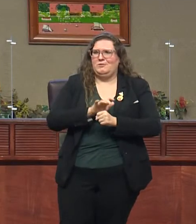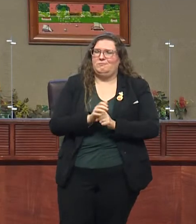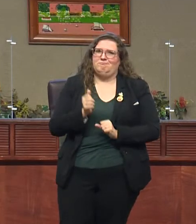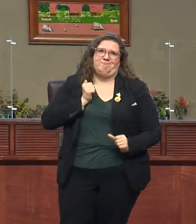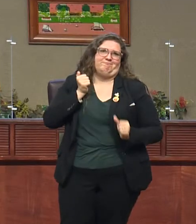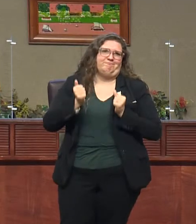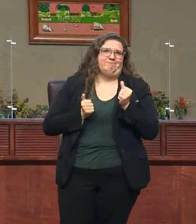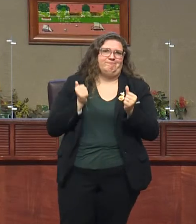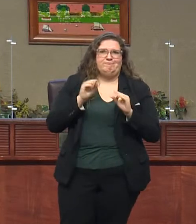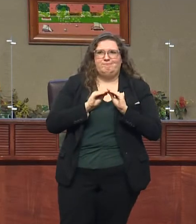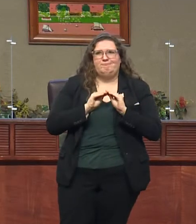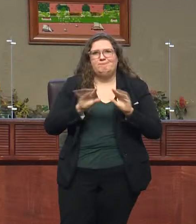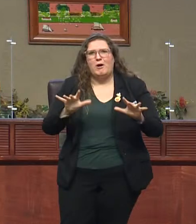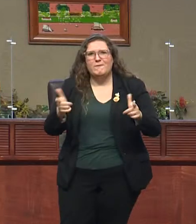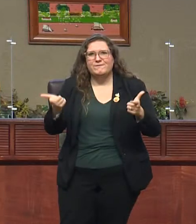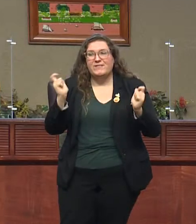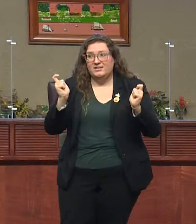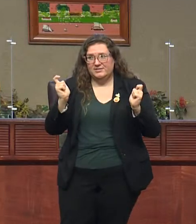also,